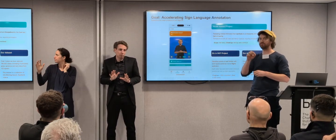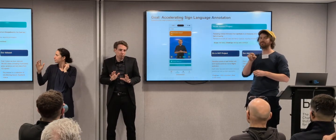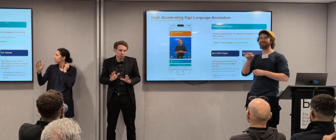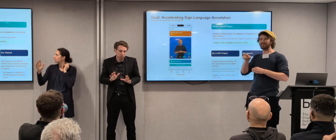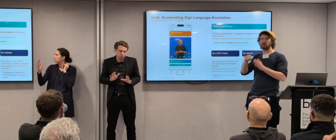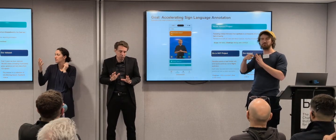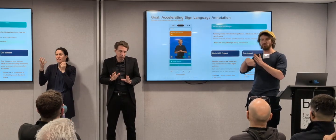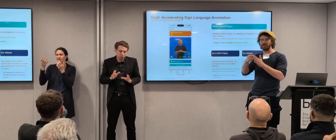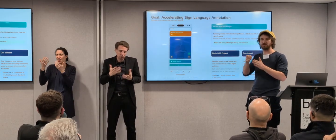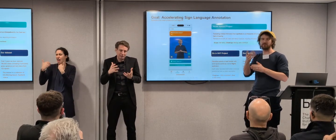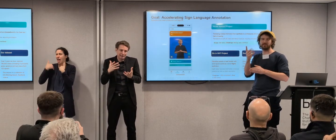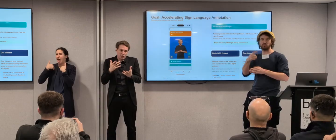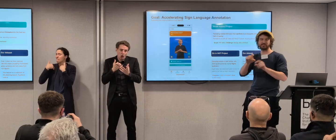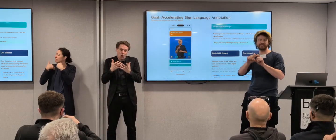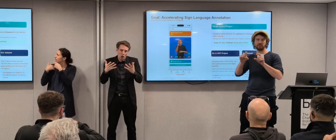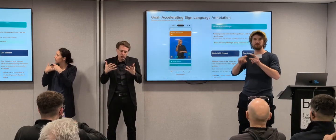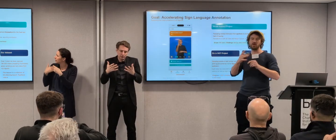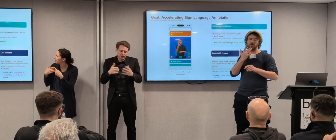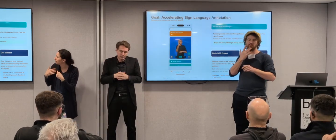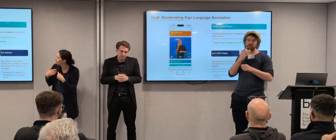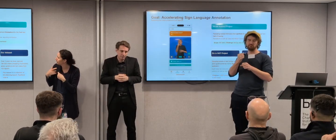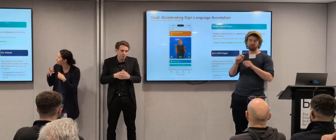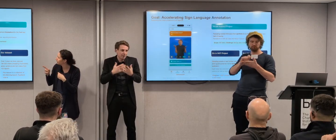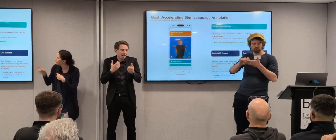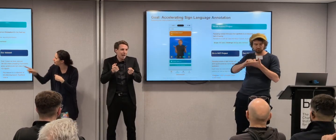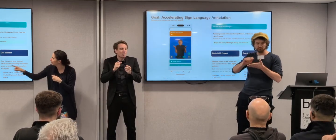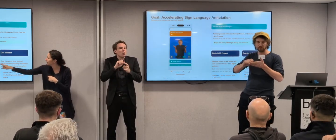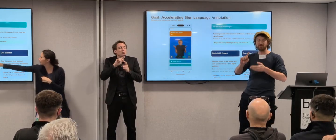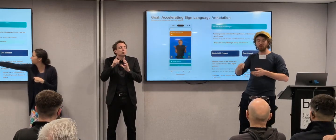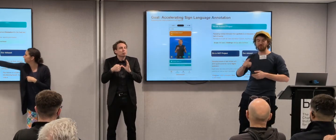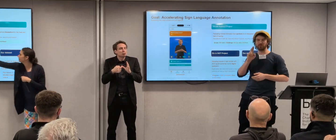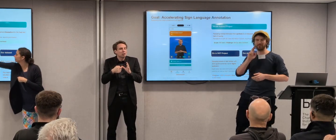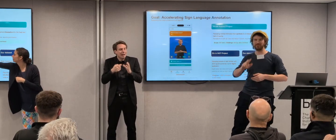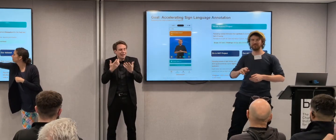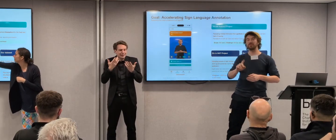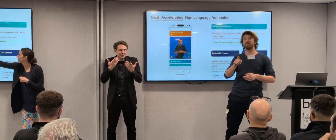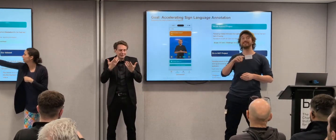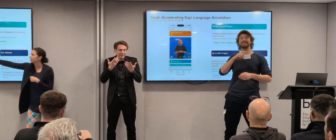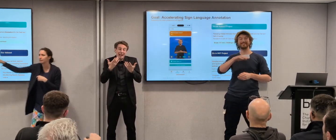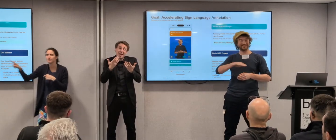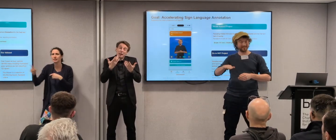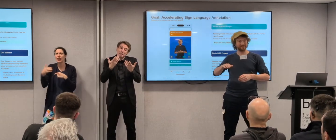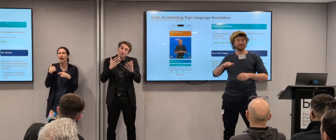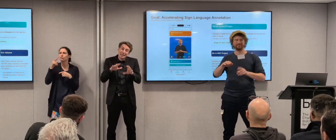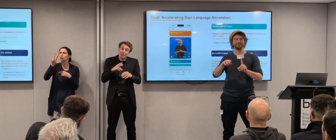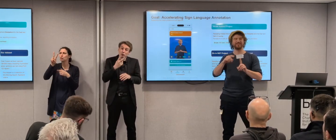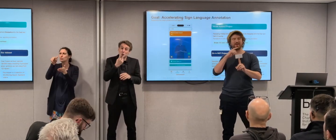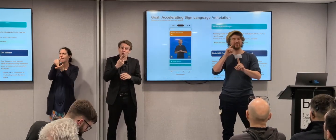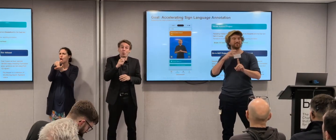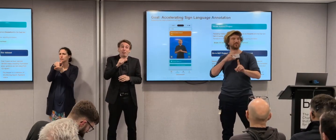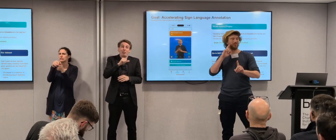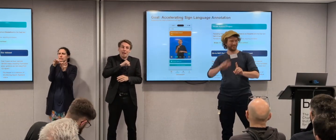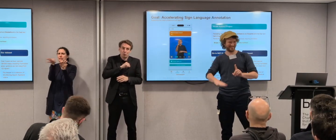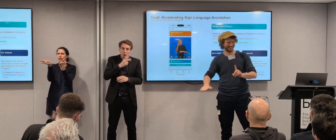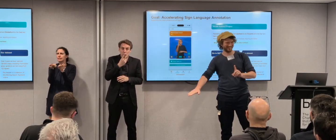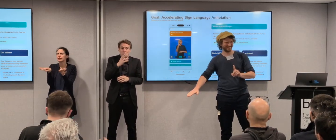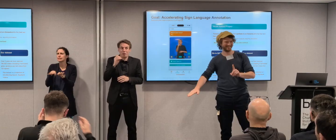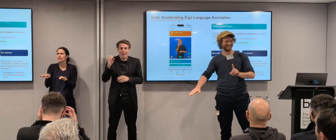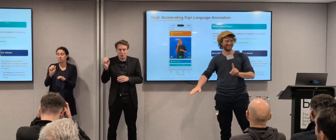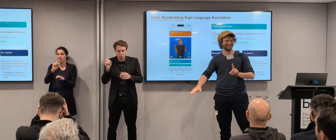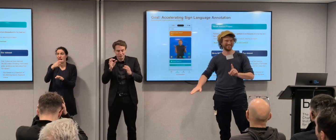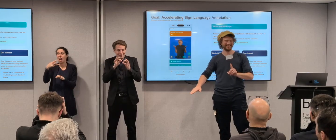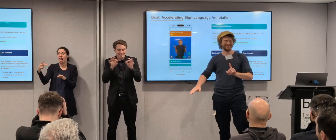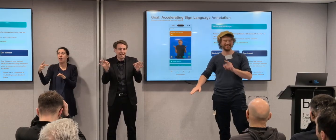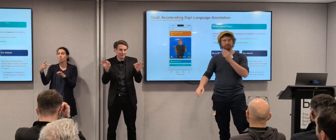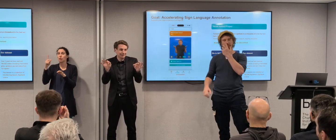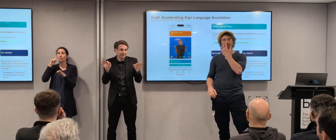We have this project called Zin in NGT, where we already have 2,000 sentences, and it is an app